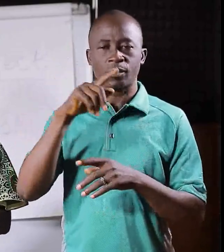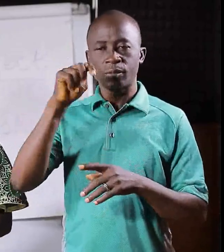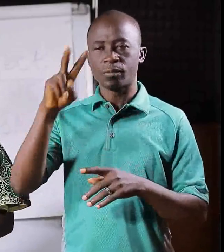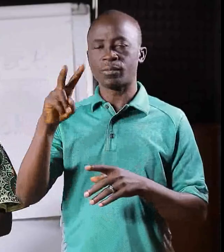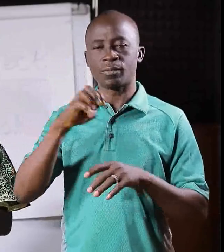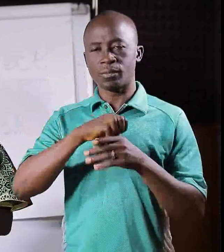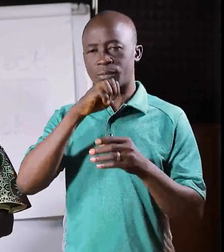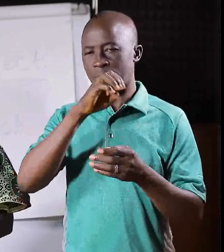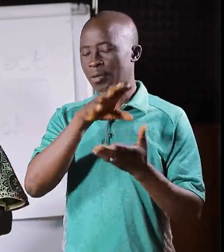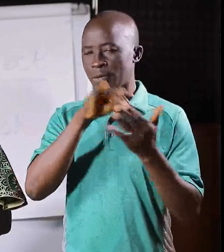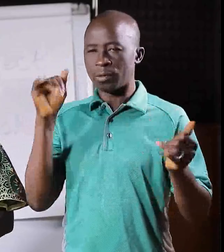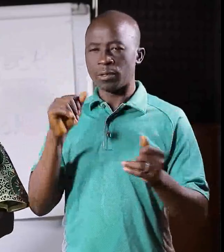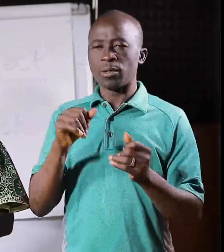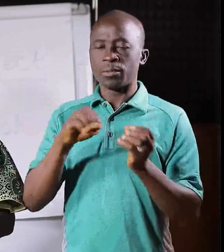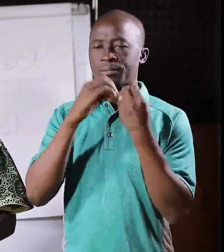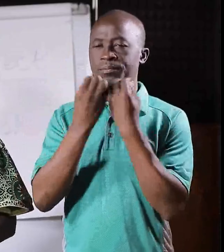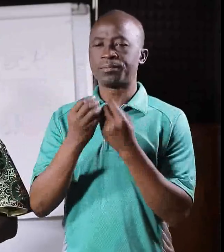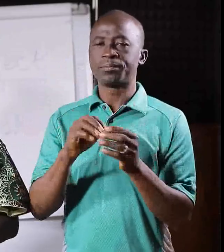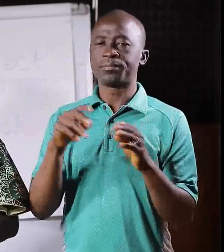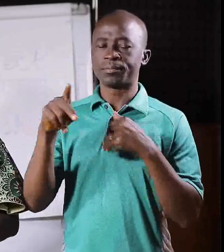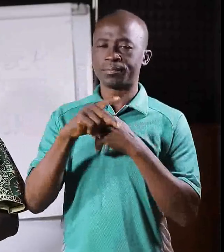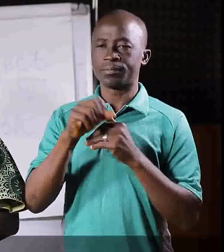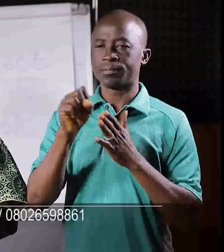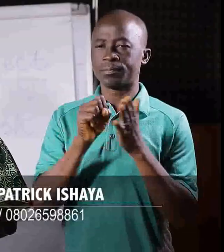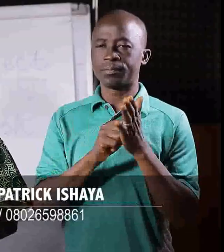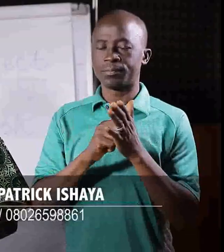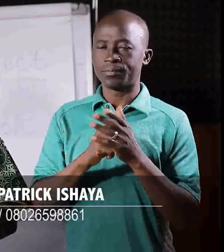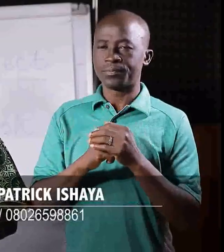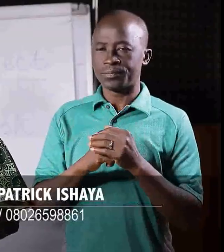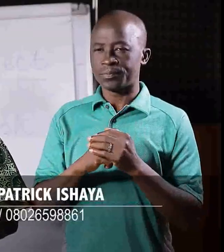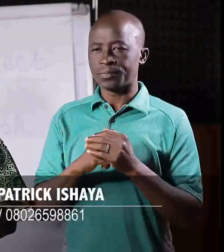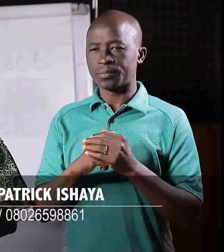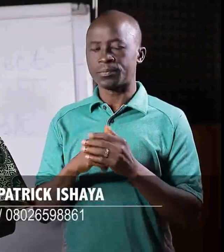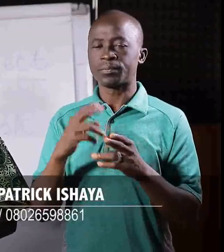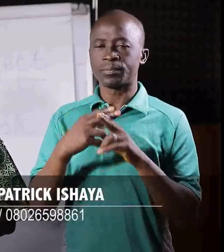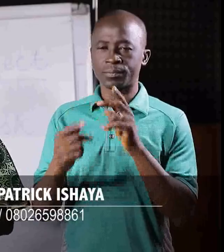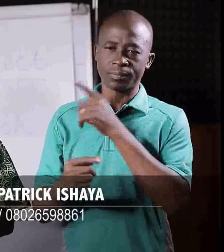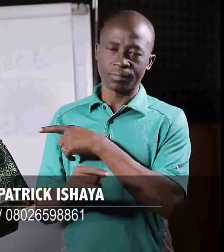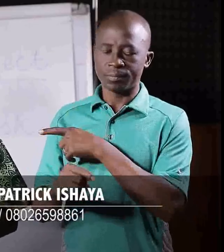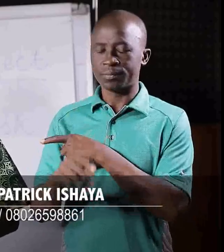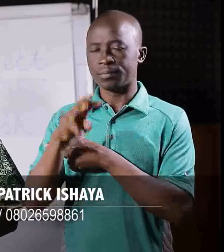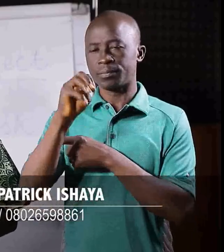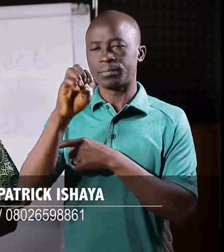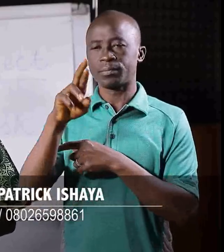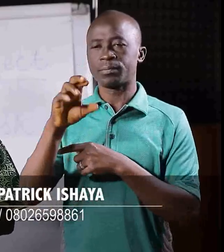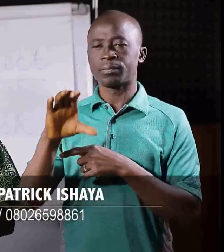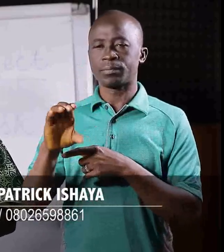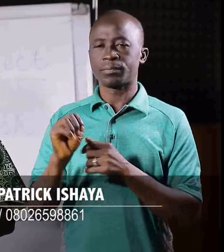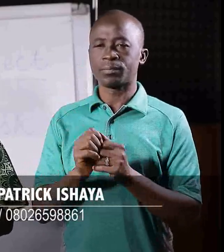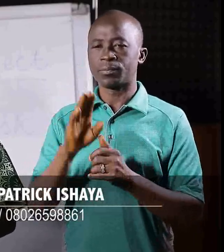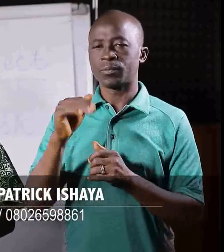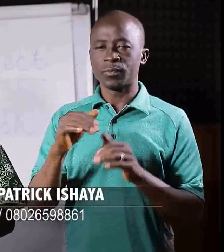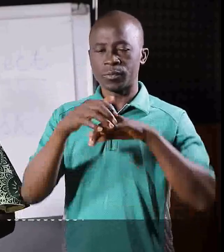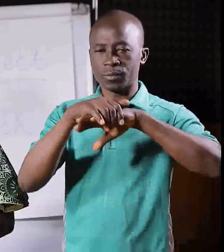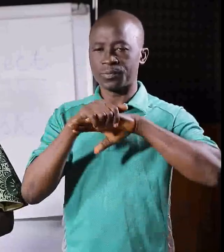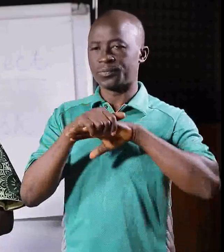e-learning organized by the Ministry of Education, Kaduna State. My name, as always, is Mercy Bainta Kudi, your regular